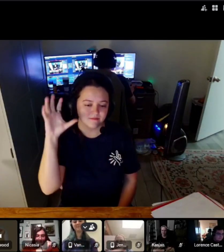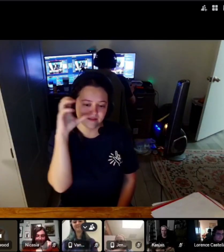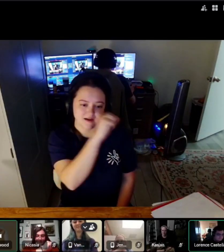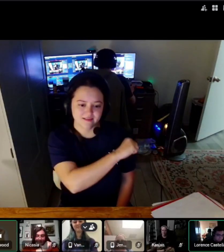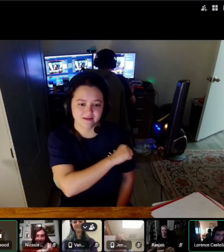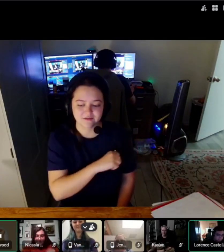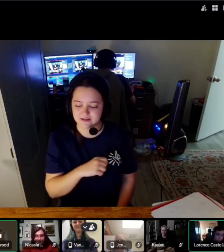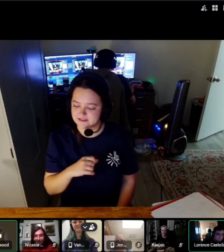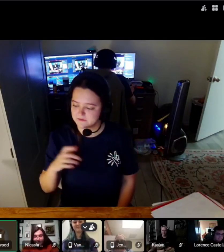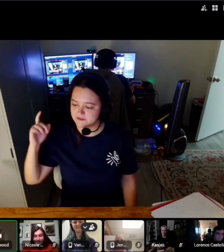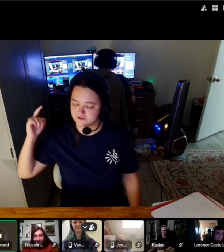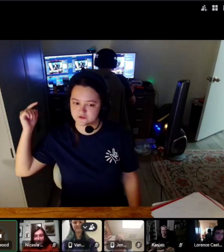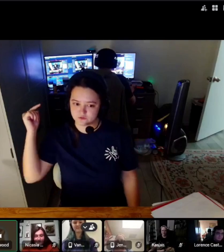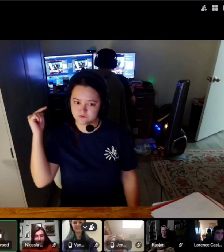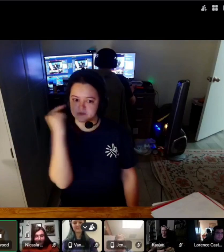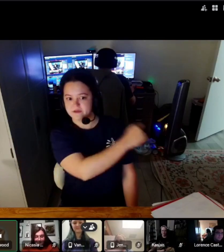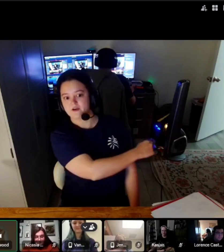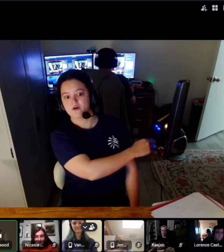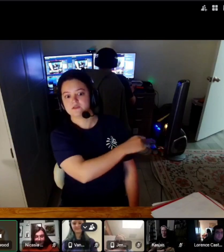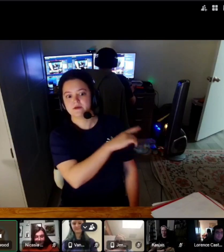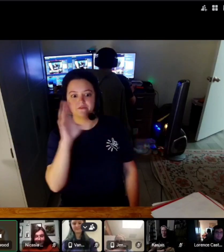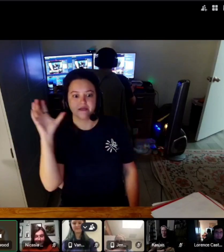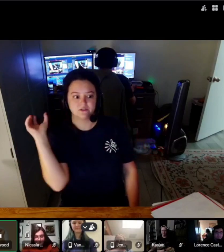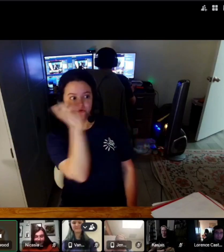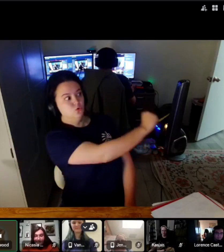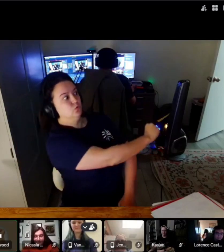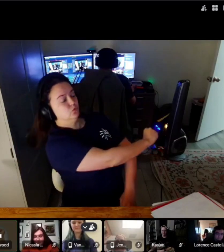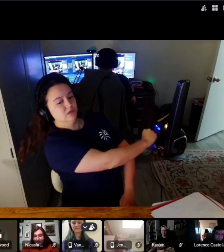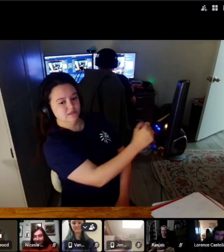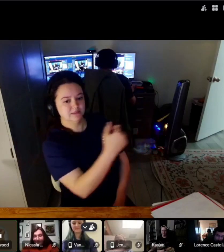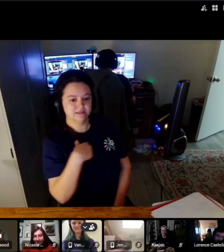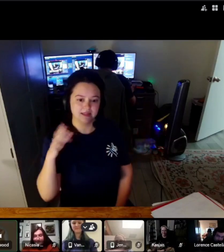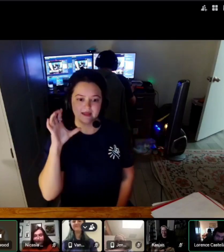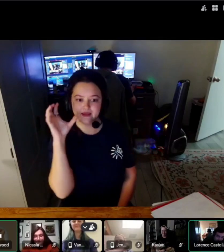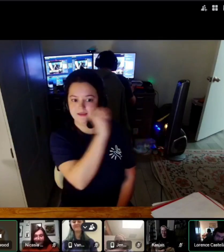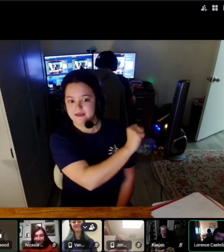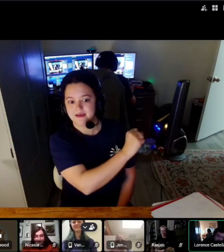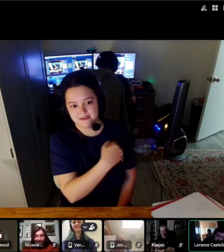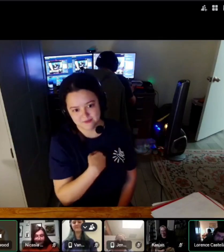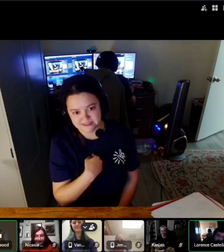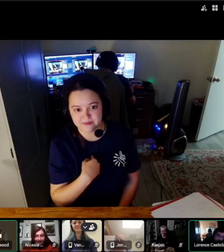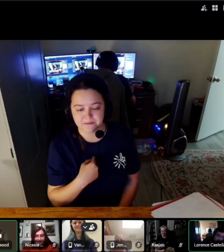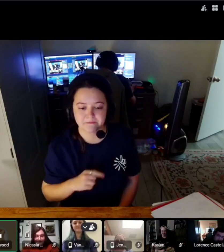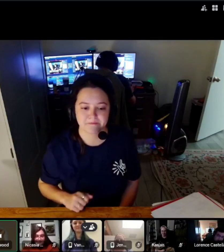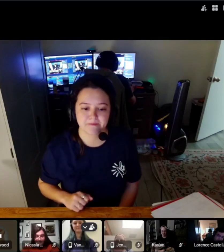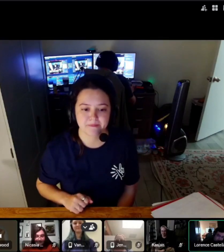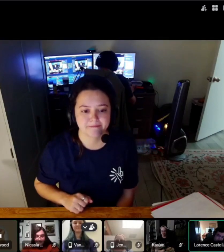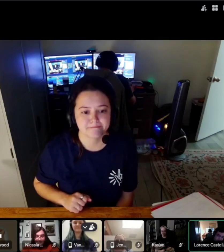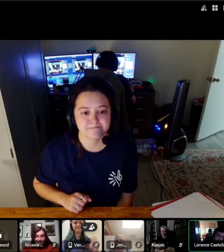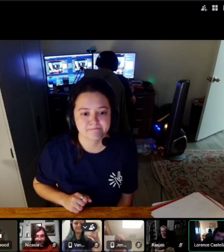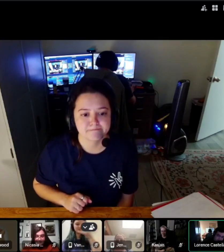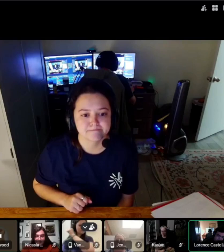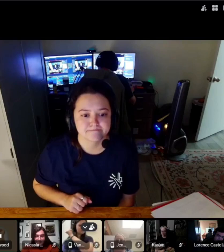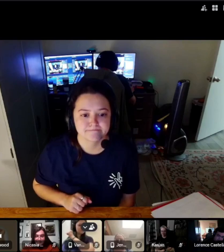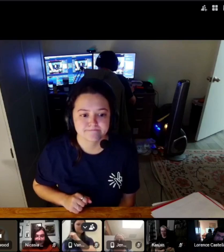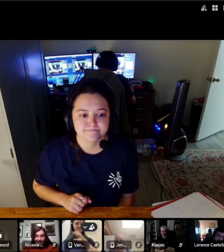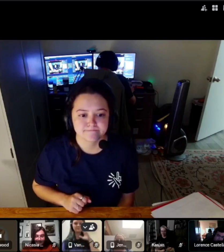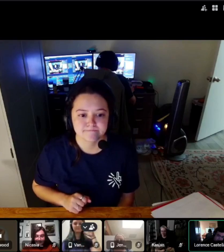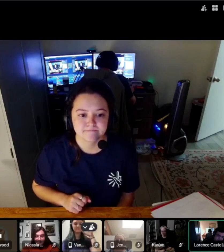I think of it like somebody just threw something across my face. Does it Like, work from you like missed me. missed class or